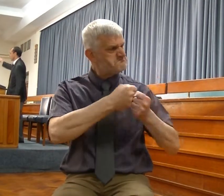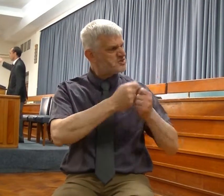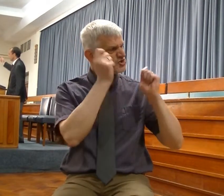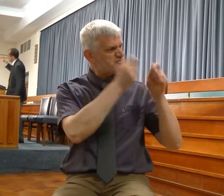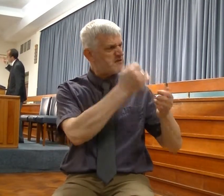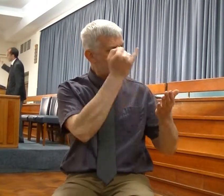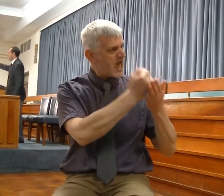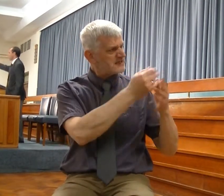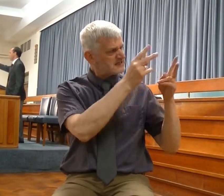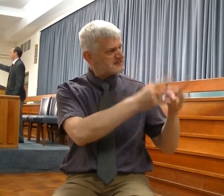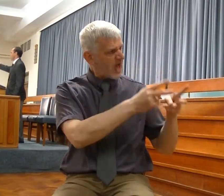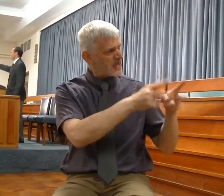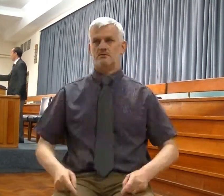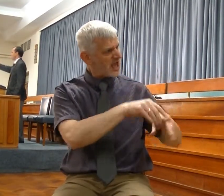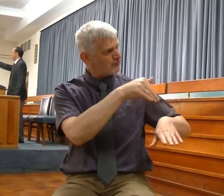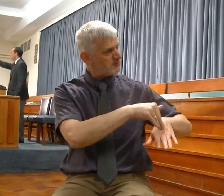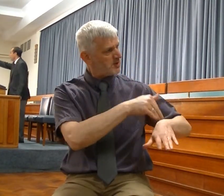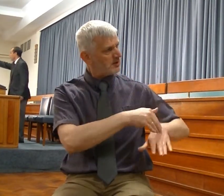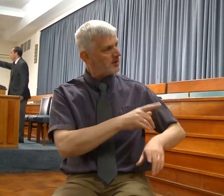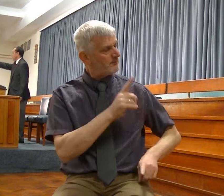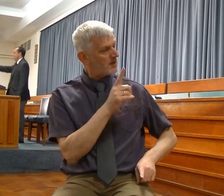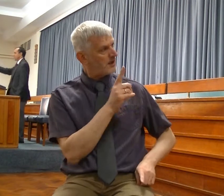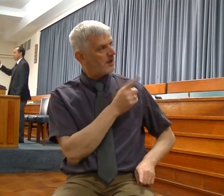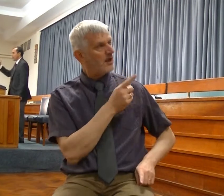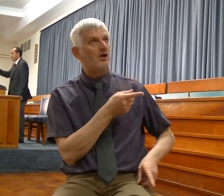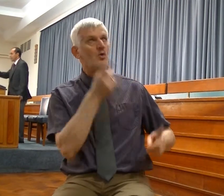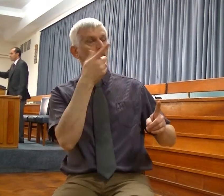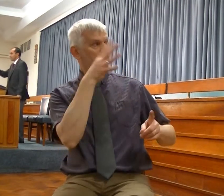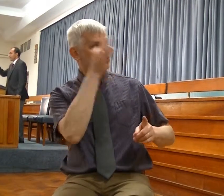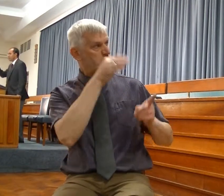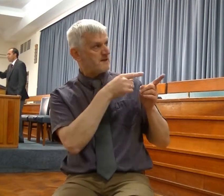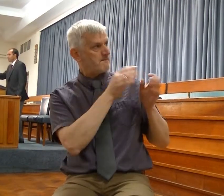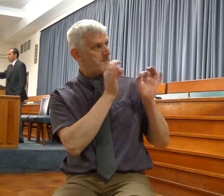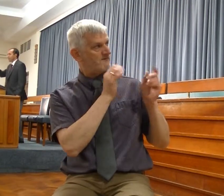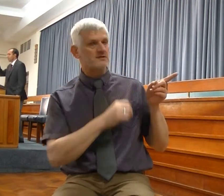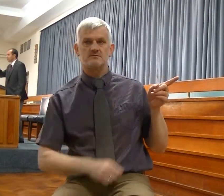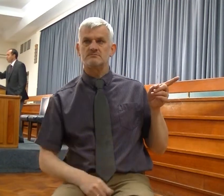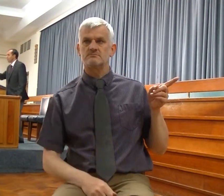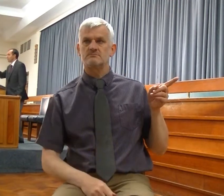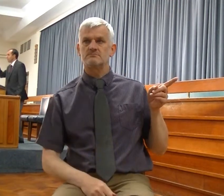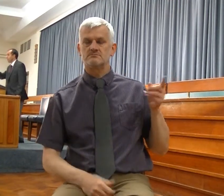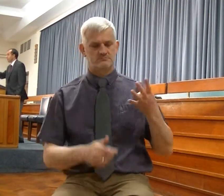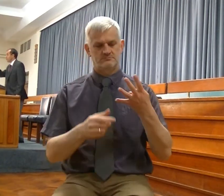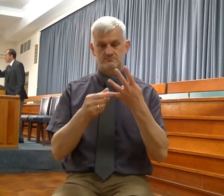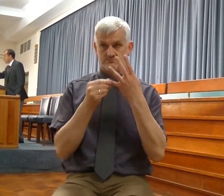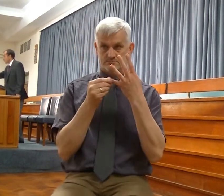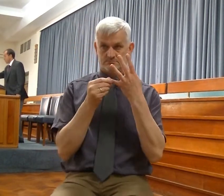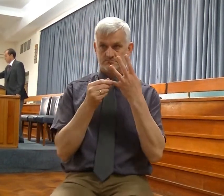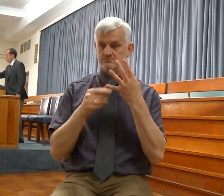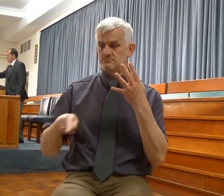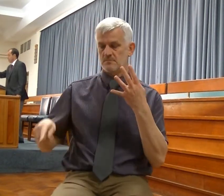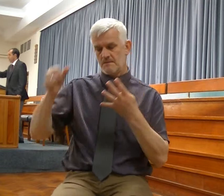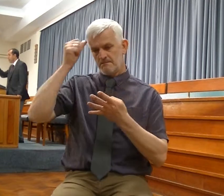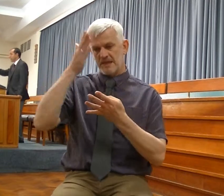is Lord, he is God, he is the chosen one. The fourth one, he realized and he believed that there will be a